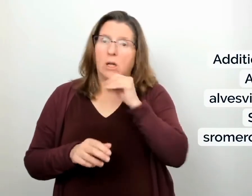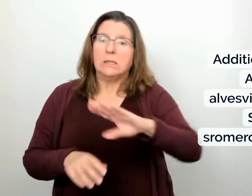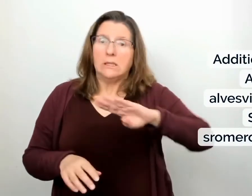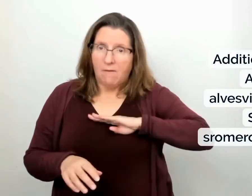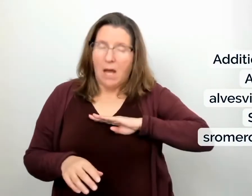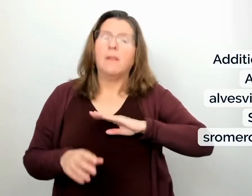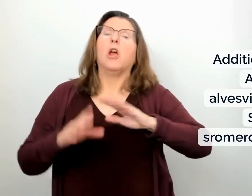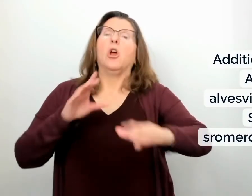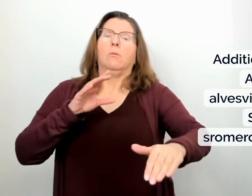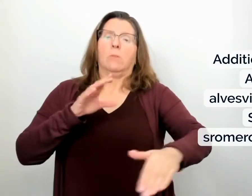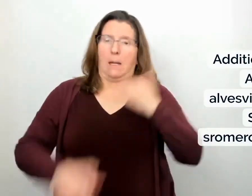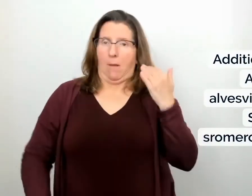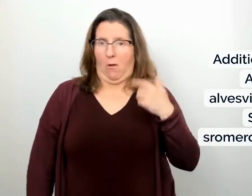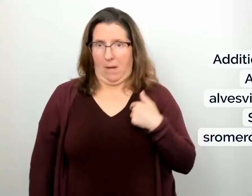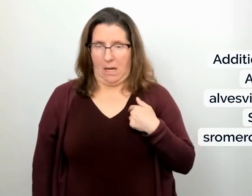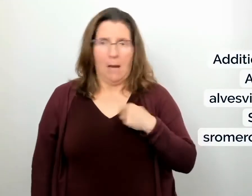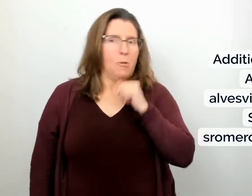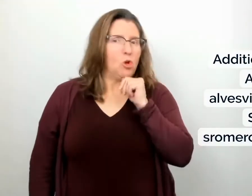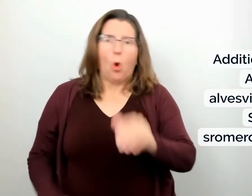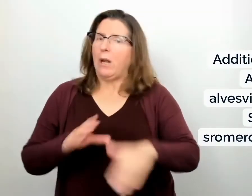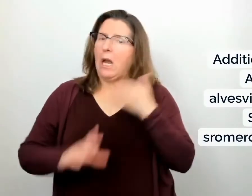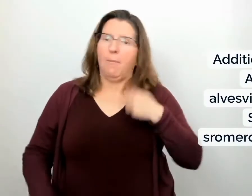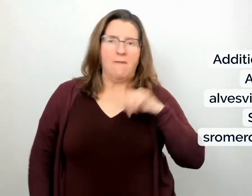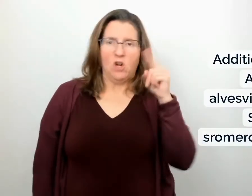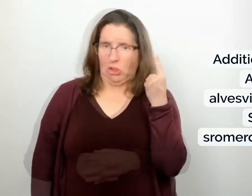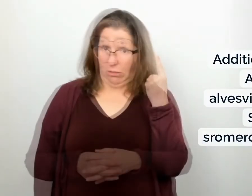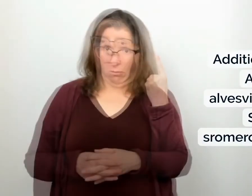not satisfied with that outcome, then you can email me. Do not email me